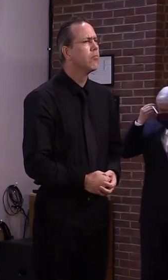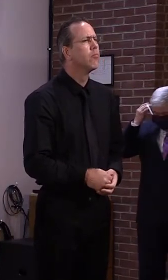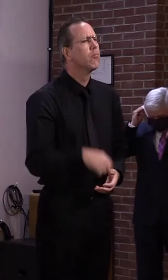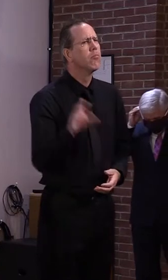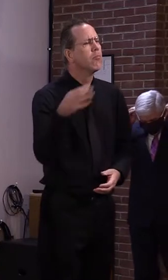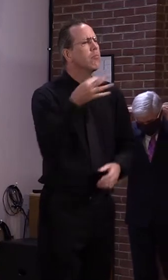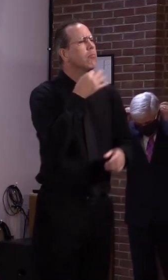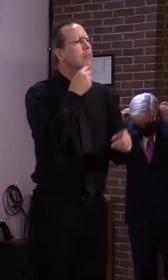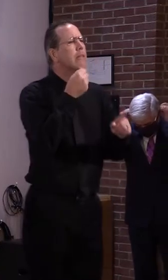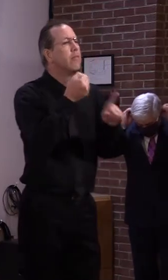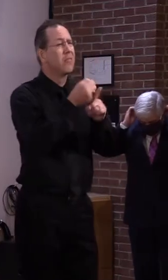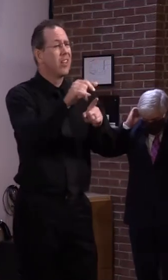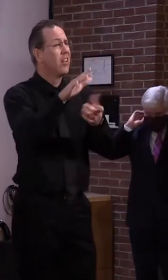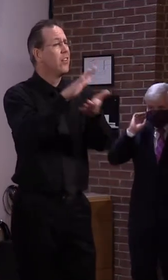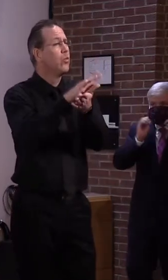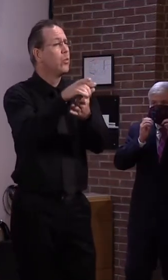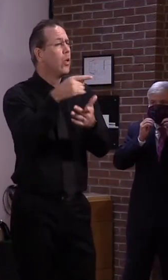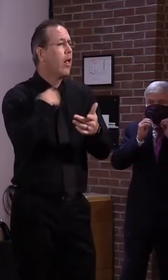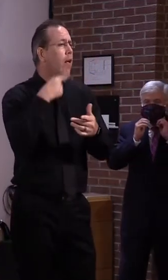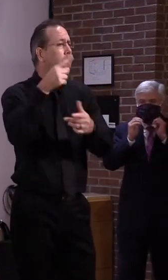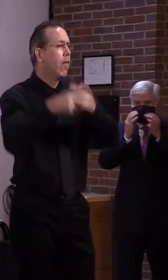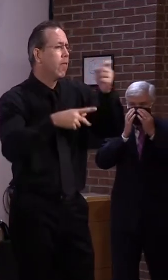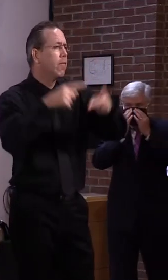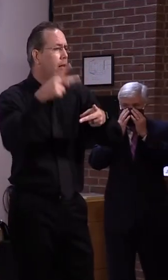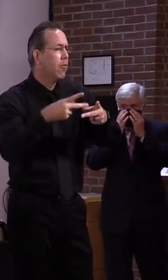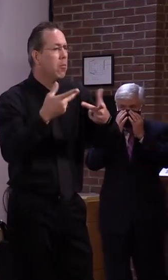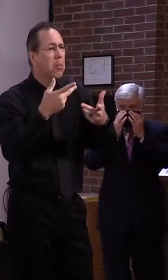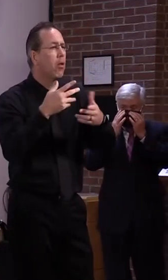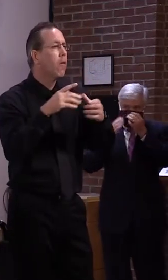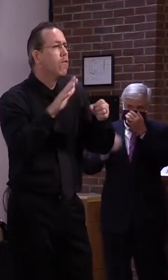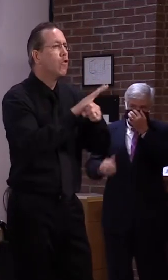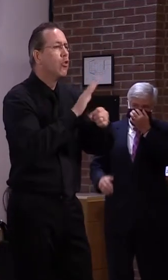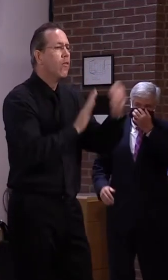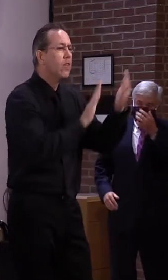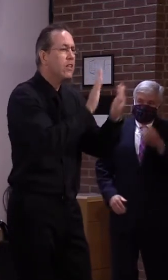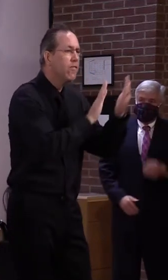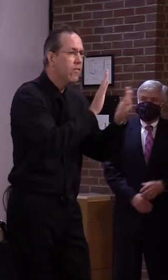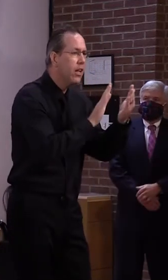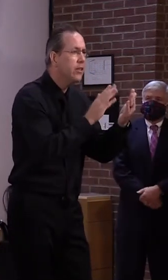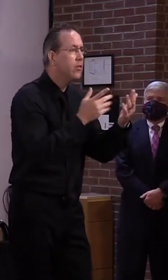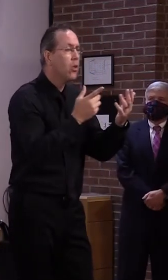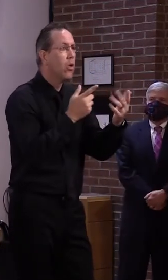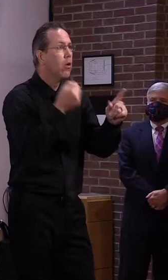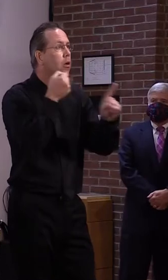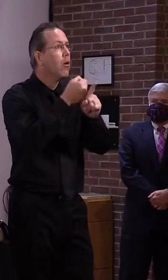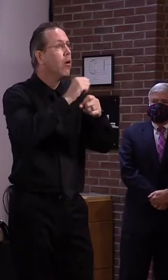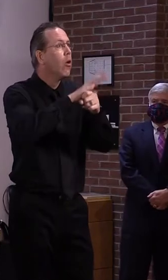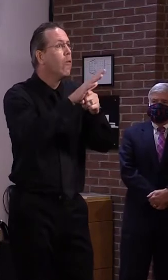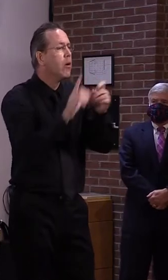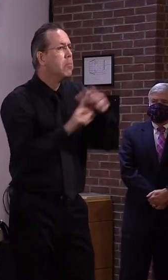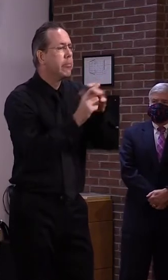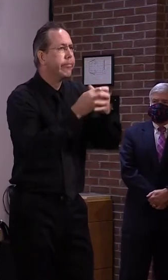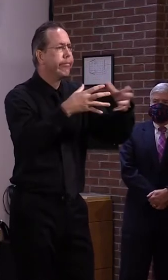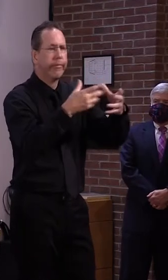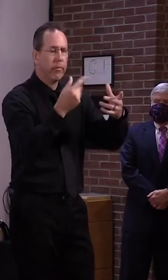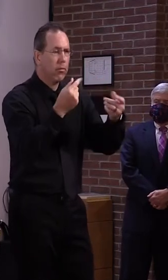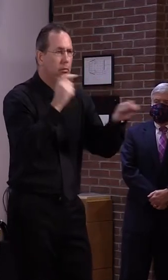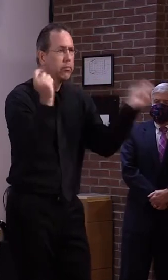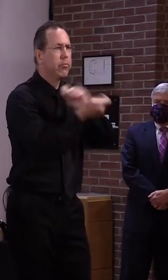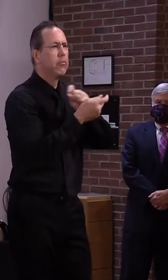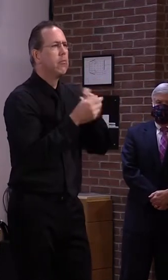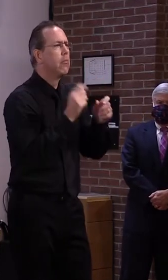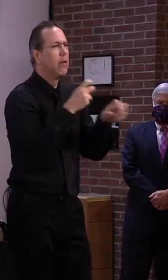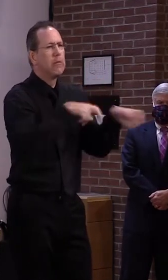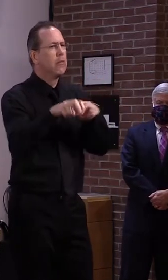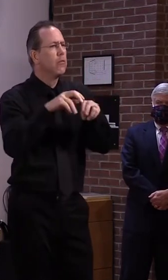seen increases in COVID cases? Yeah, it's a great question. It's not so much they have emergency plans, they have